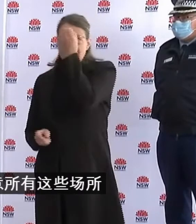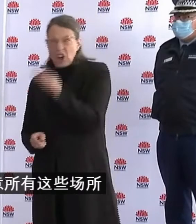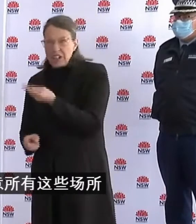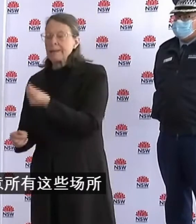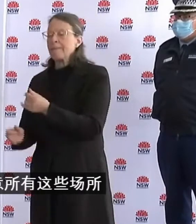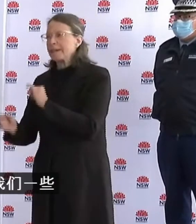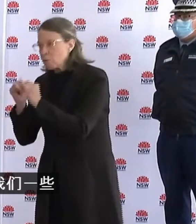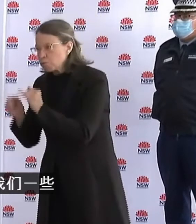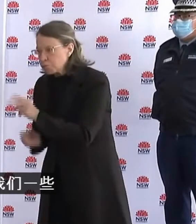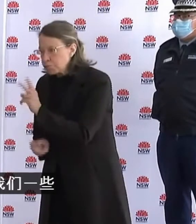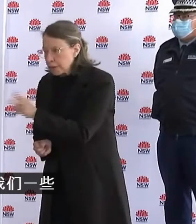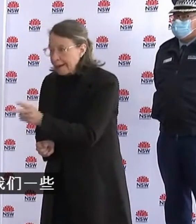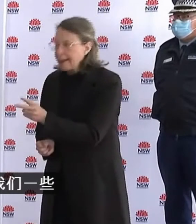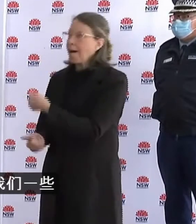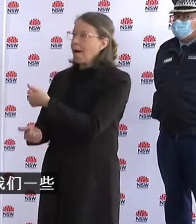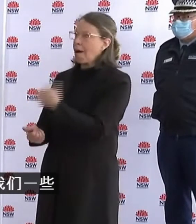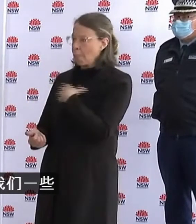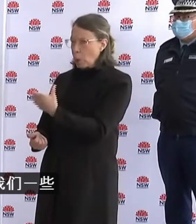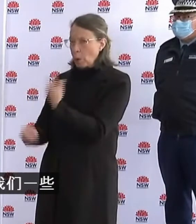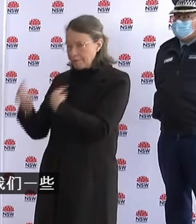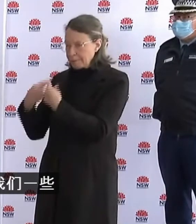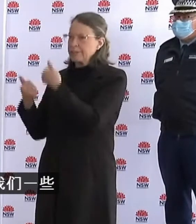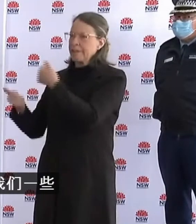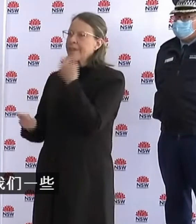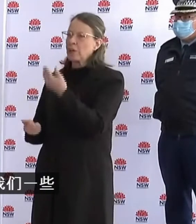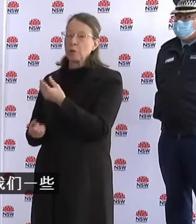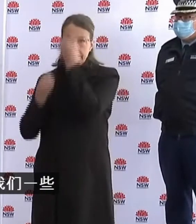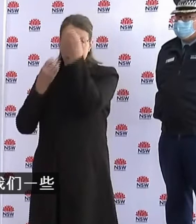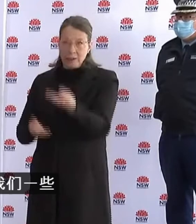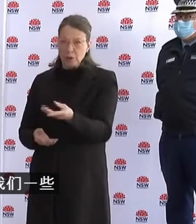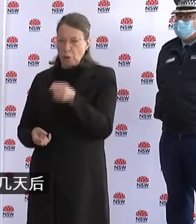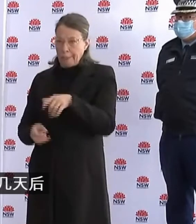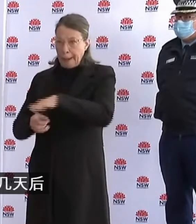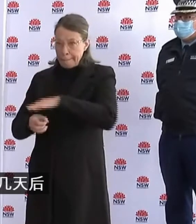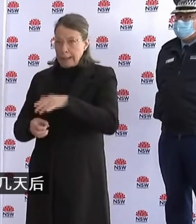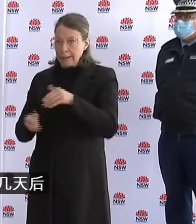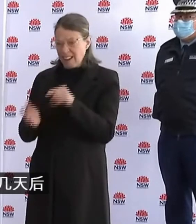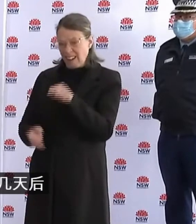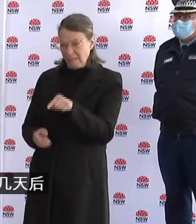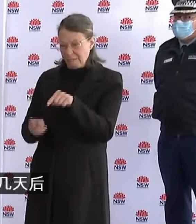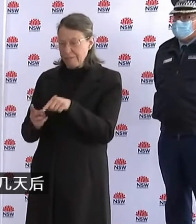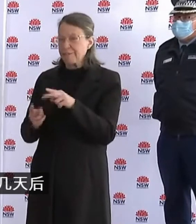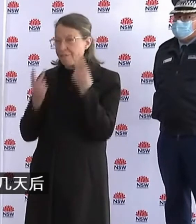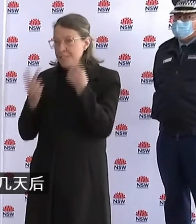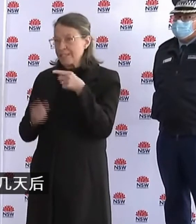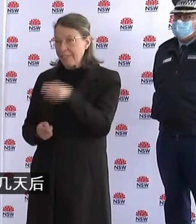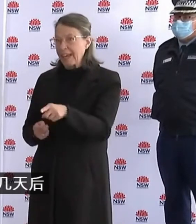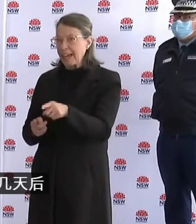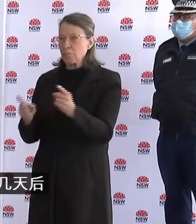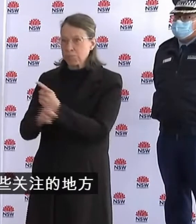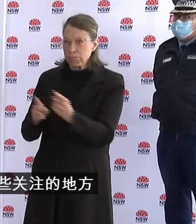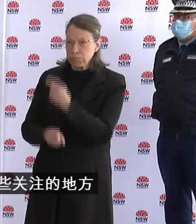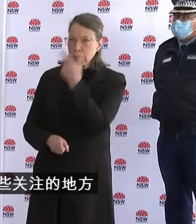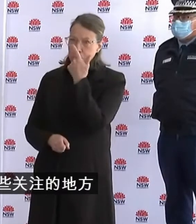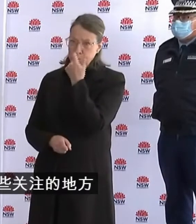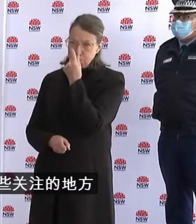out for all those venues of concern. Sometimes close contacts tell us a few days after they've been notified that they